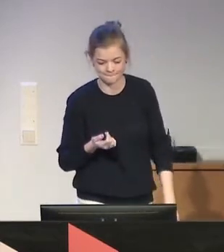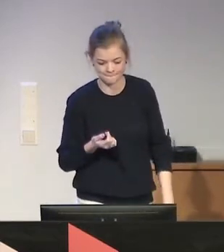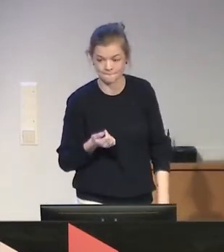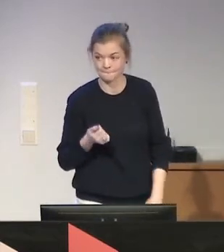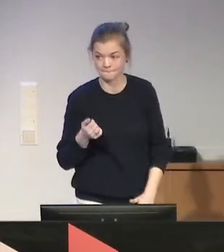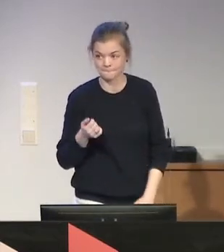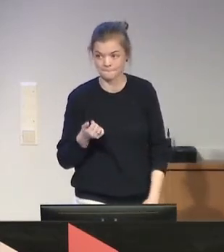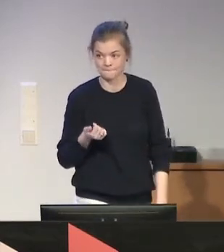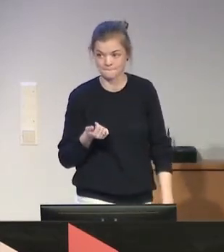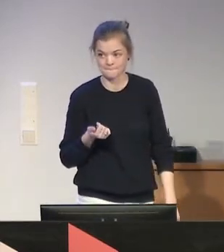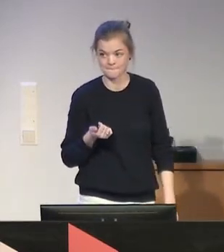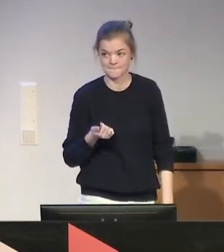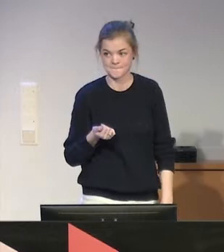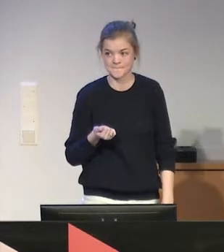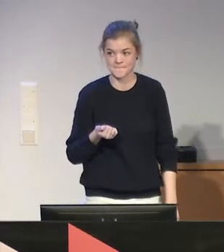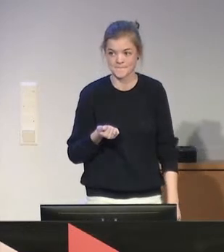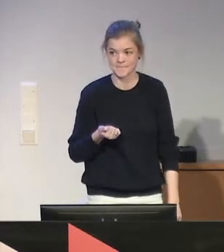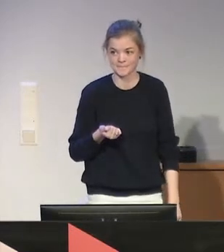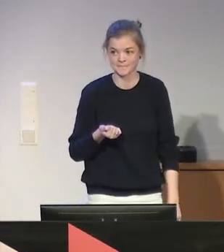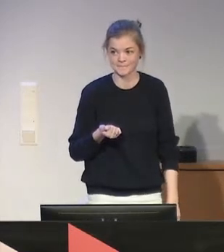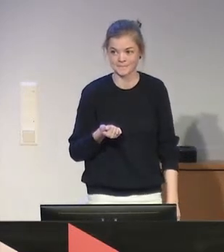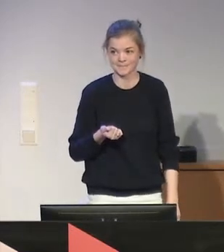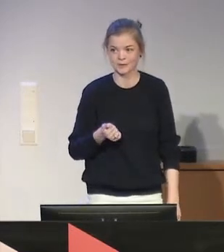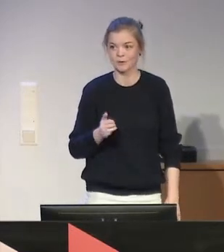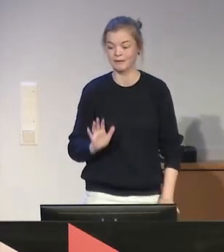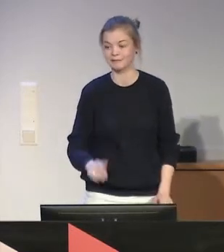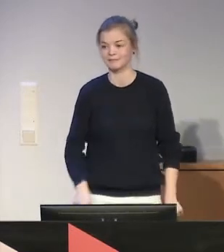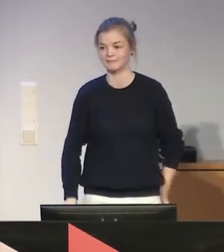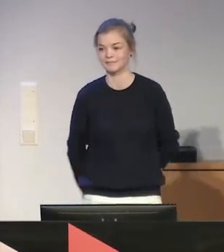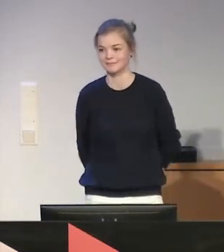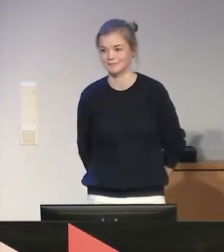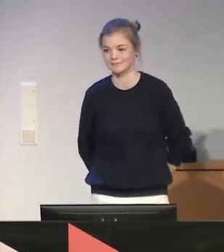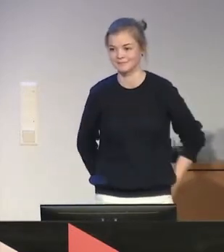him. So he was trying to tell me in different ways